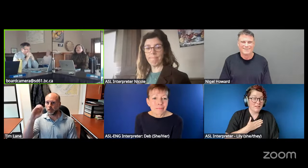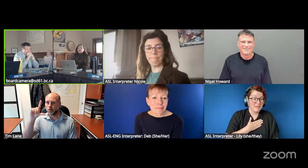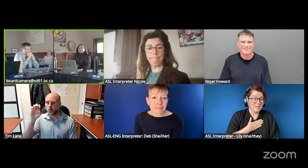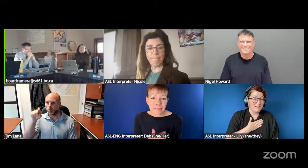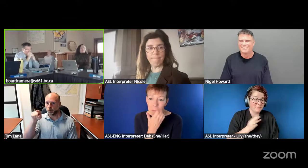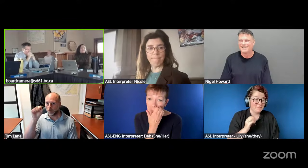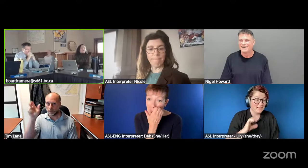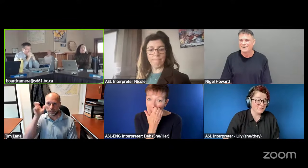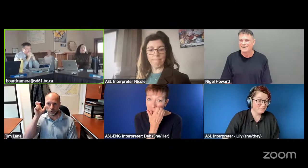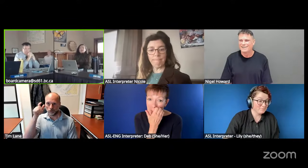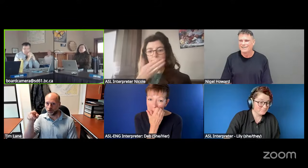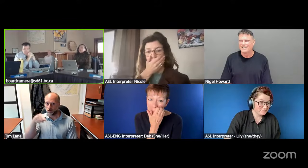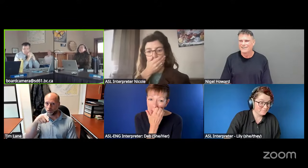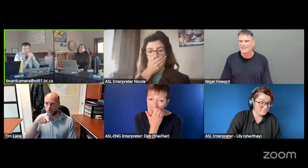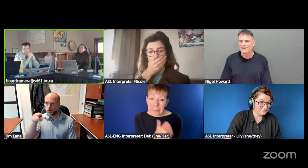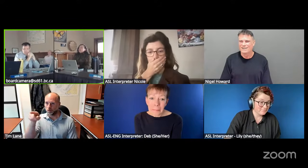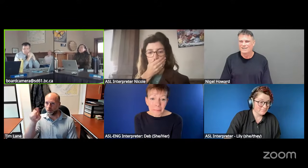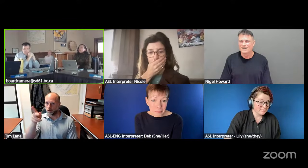Okay.